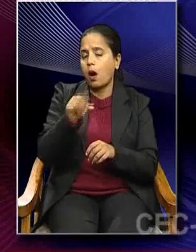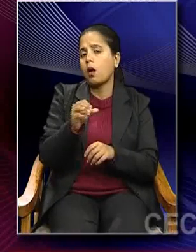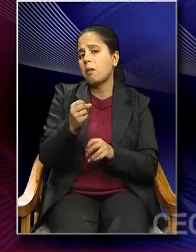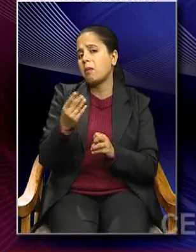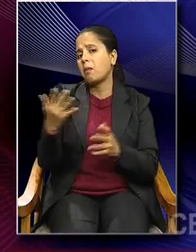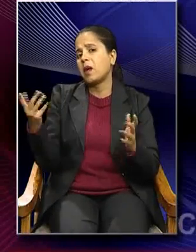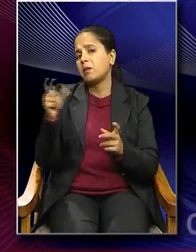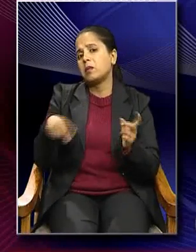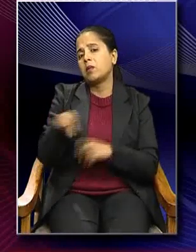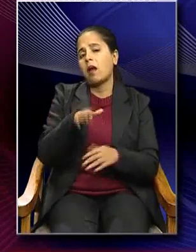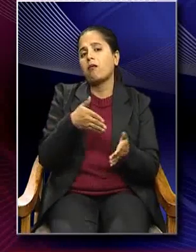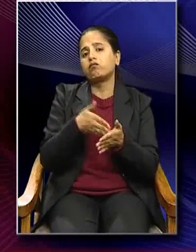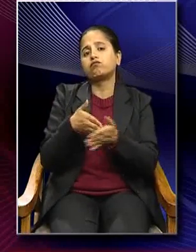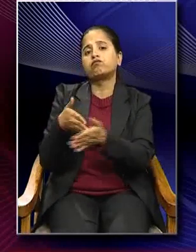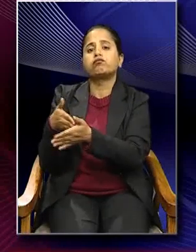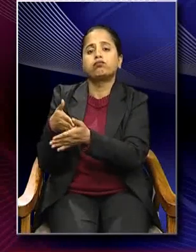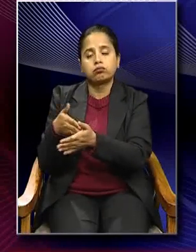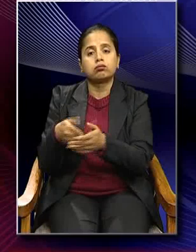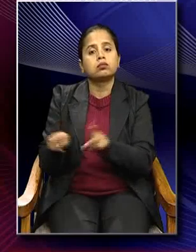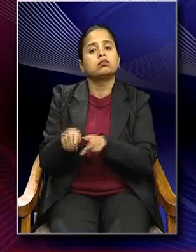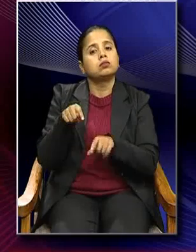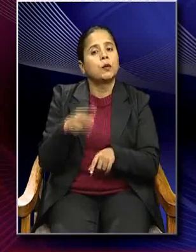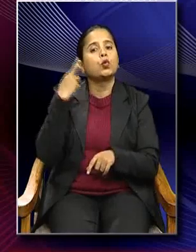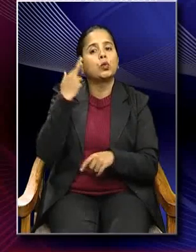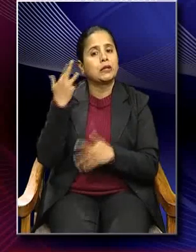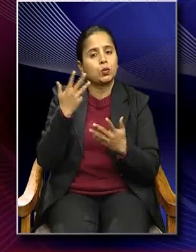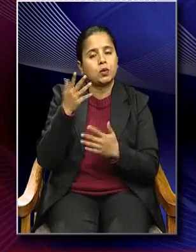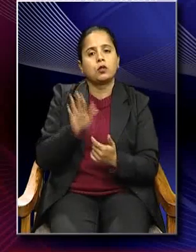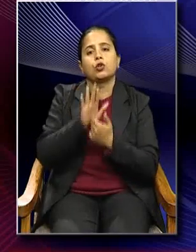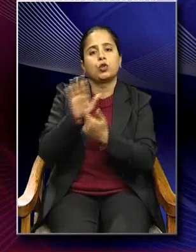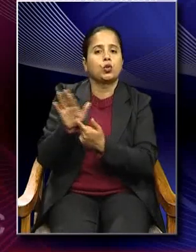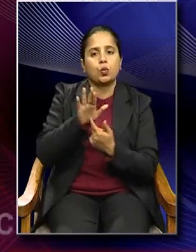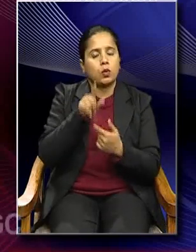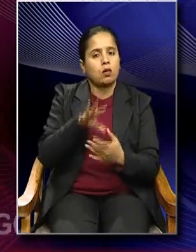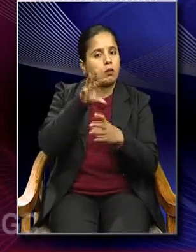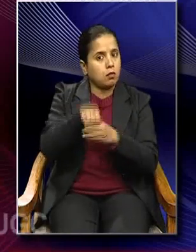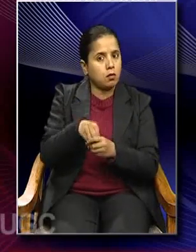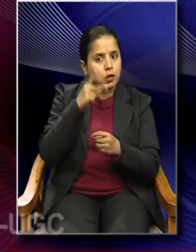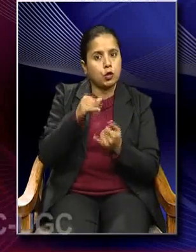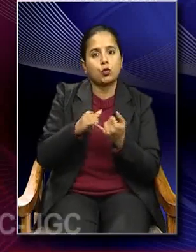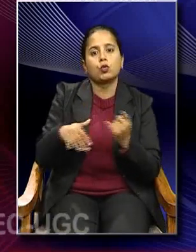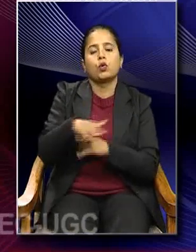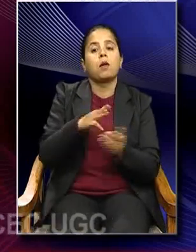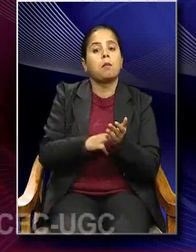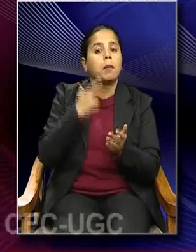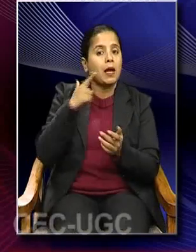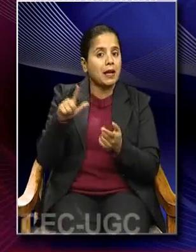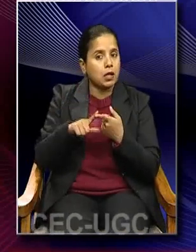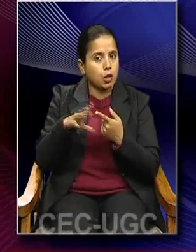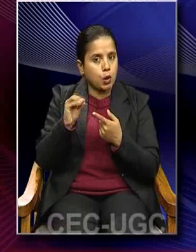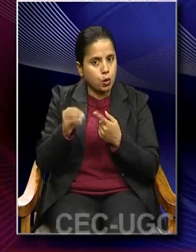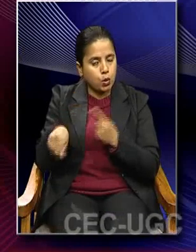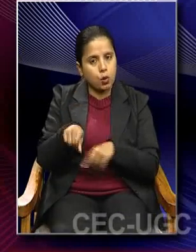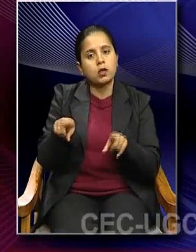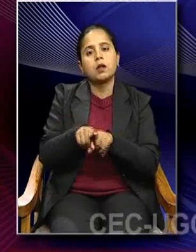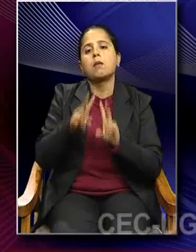of individuals. And therefore, once it is placed in the public or the social milieu, then